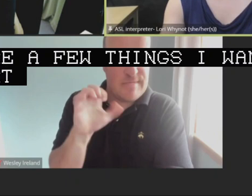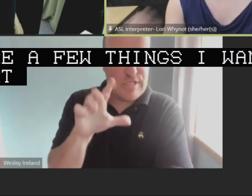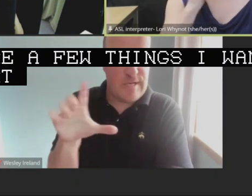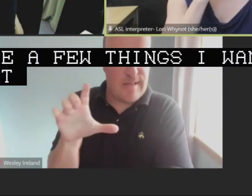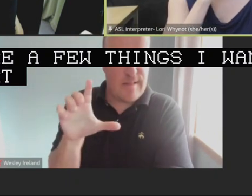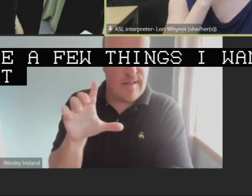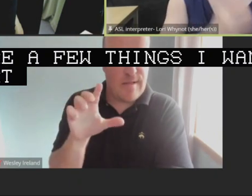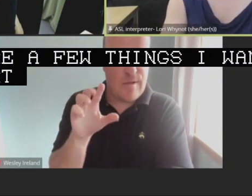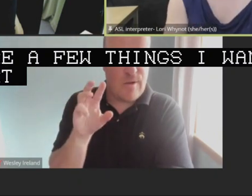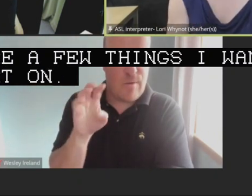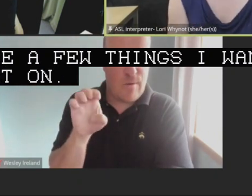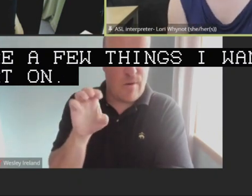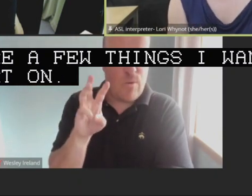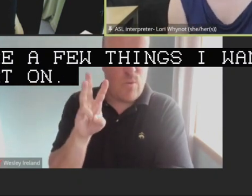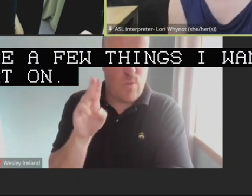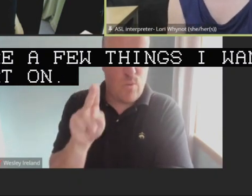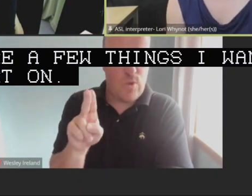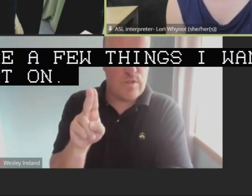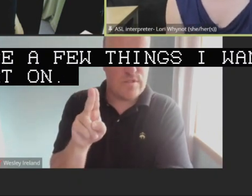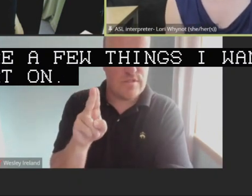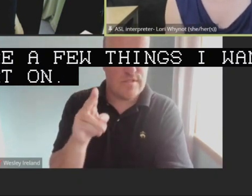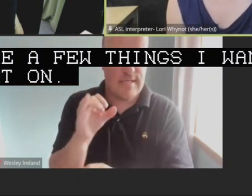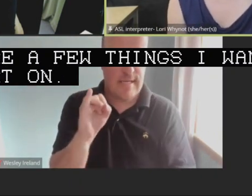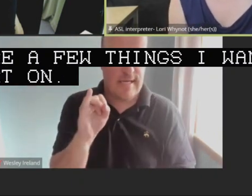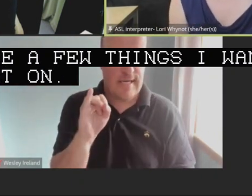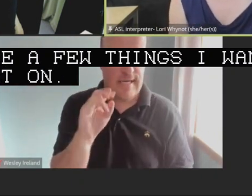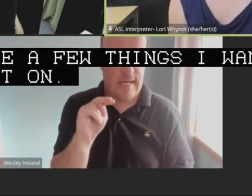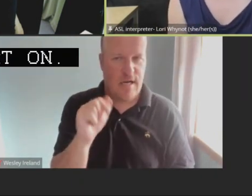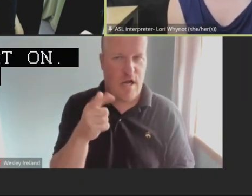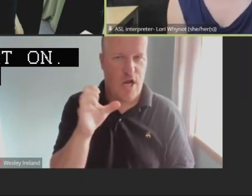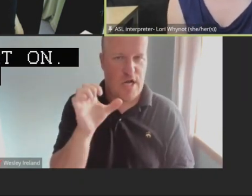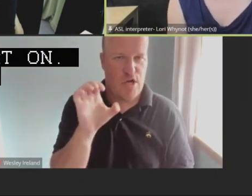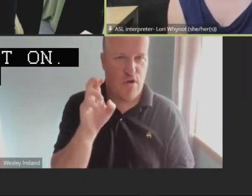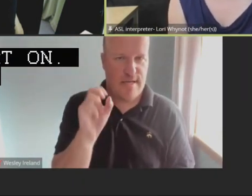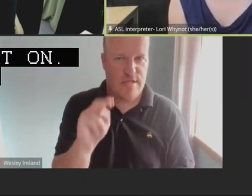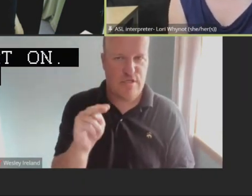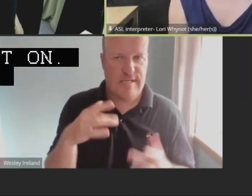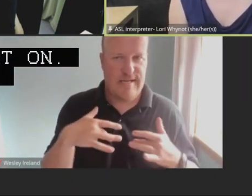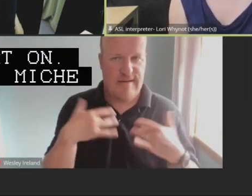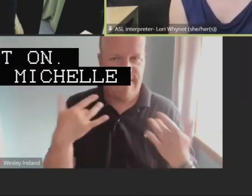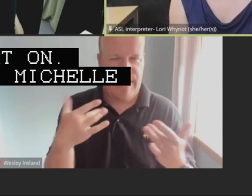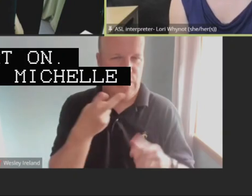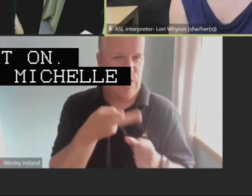Firstly, Mae Michelle Wu's inauguration was recently held.